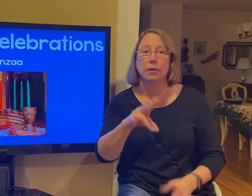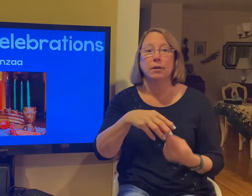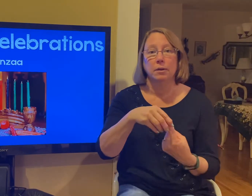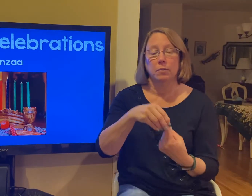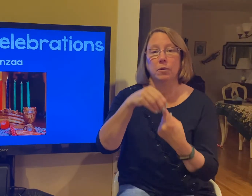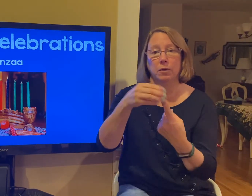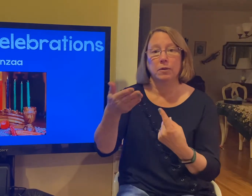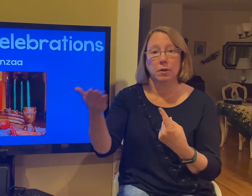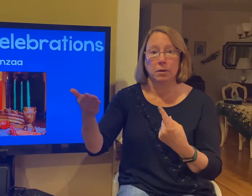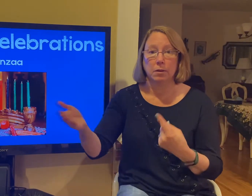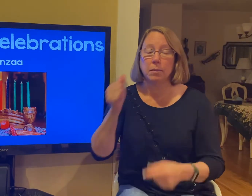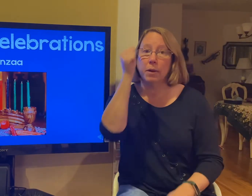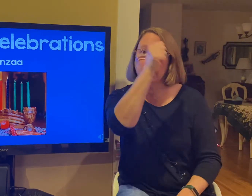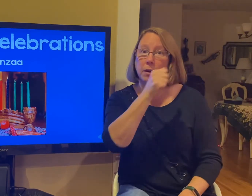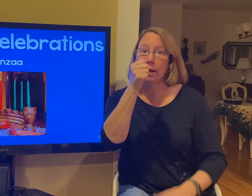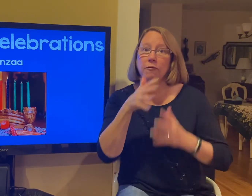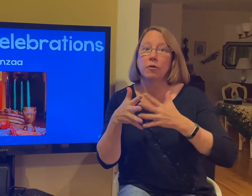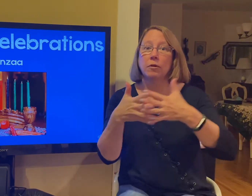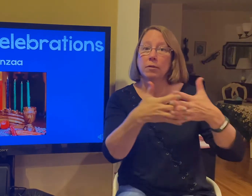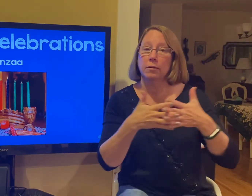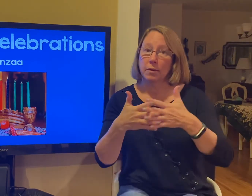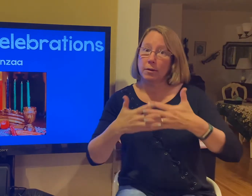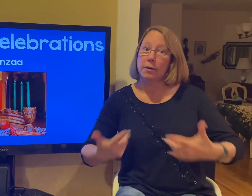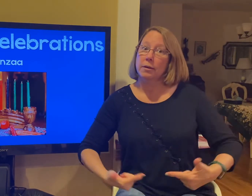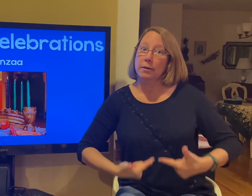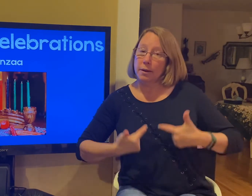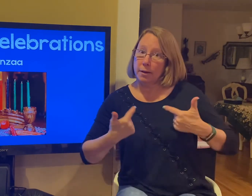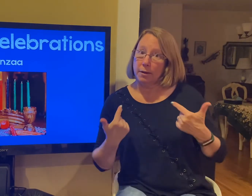African American family life: unity,